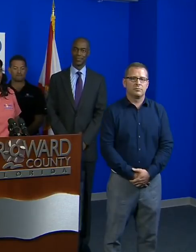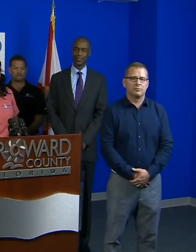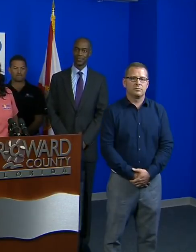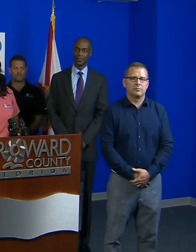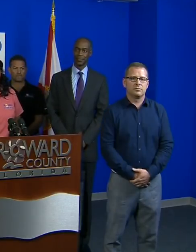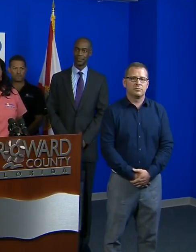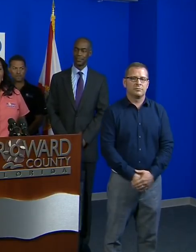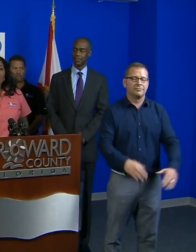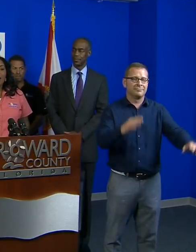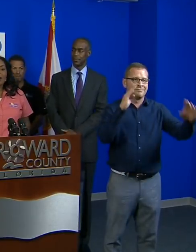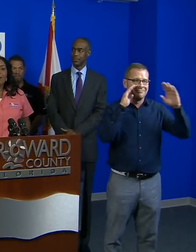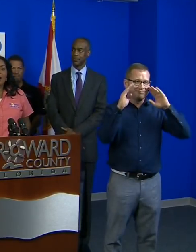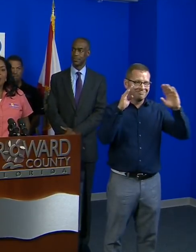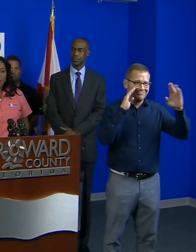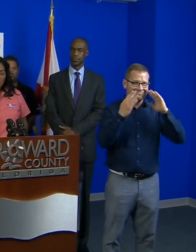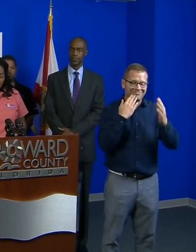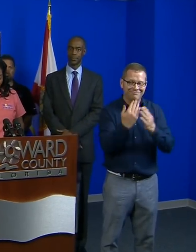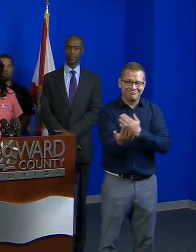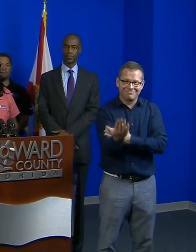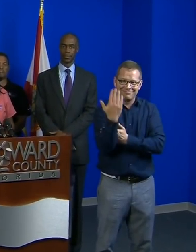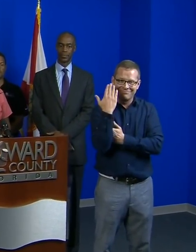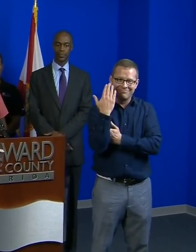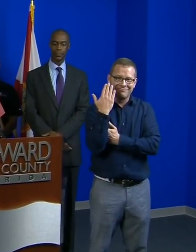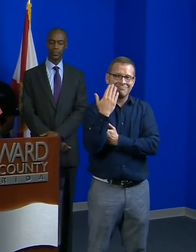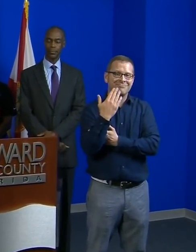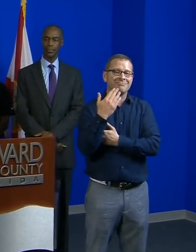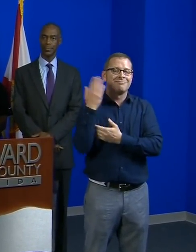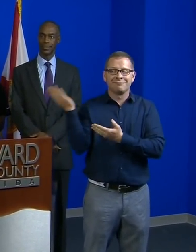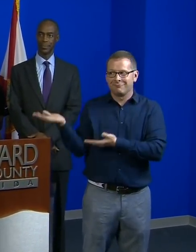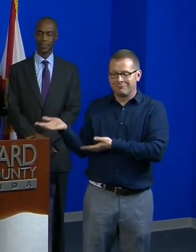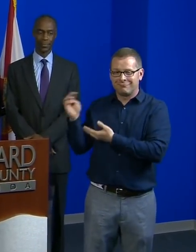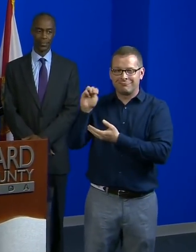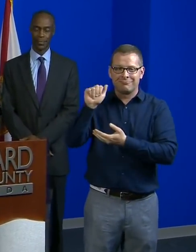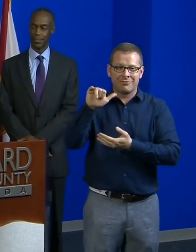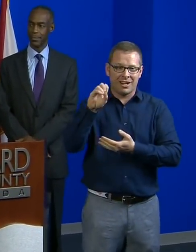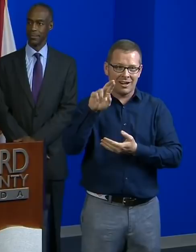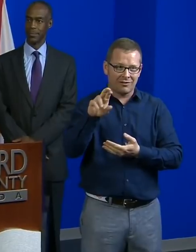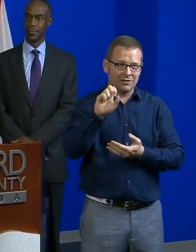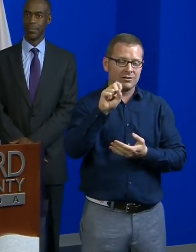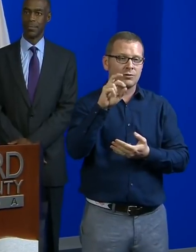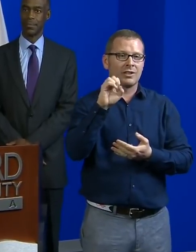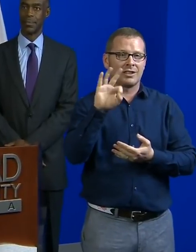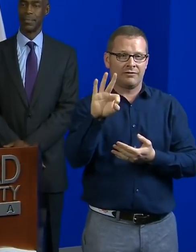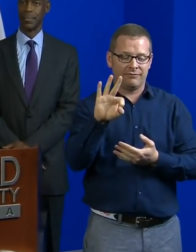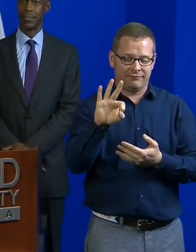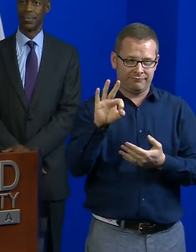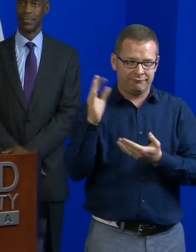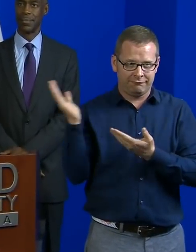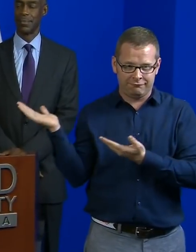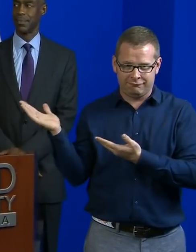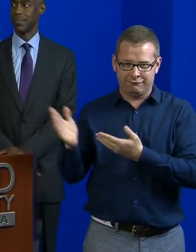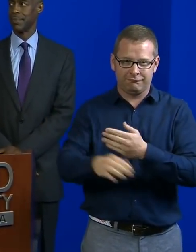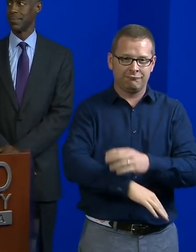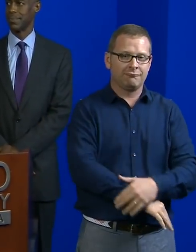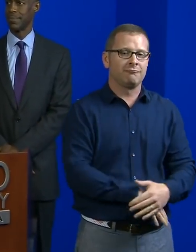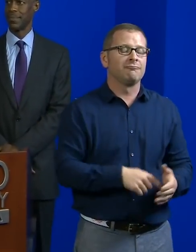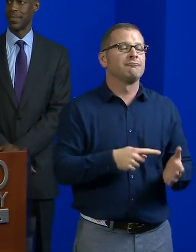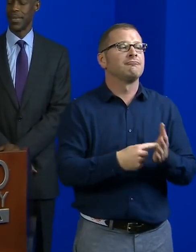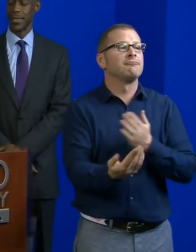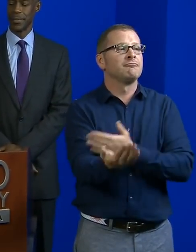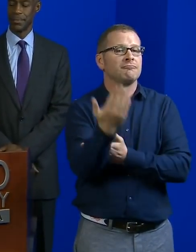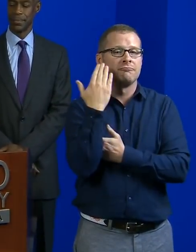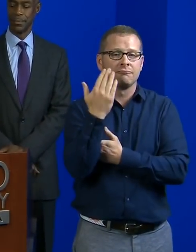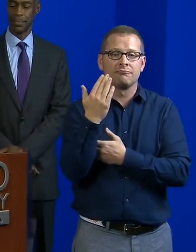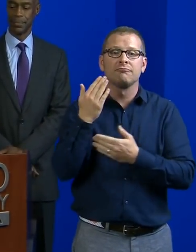Good morning. I'm Broward County Mayor Barbara Sharif. As of this morning, Hurricane Irma continues to bear down